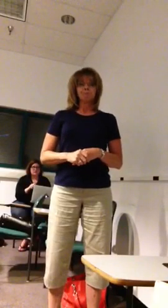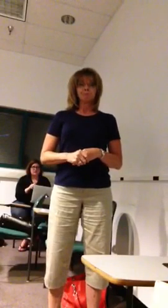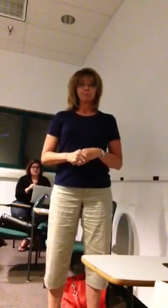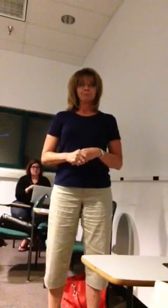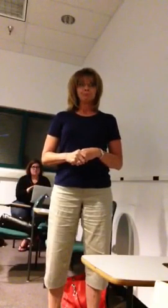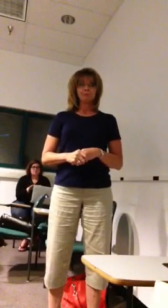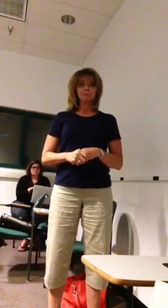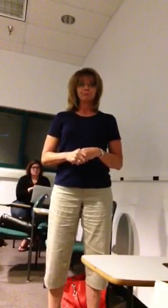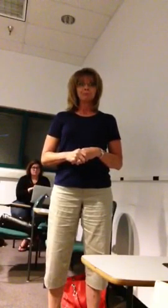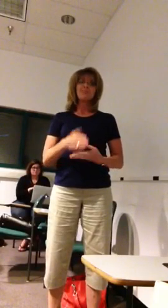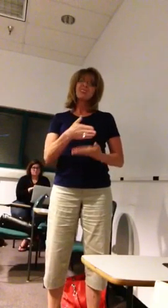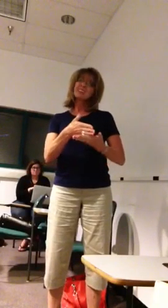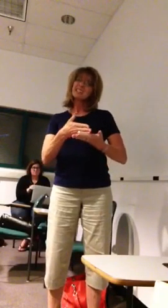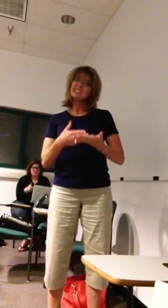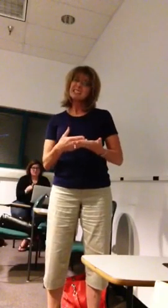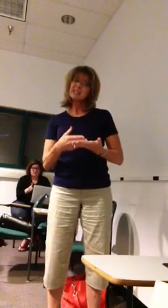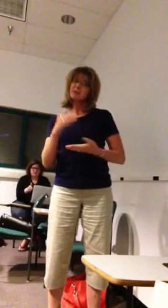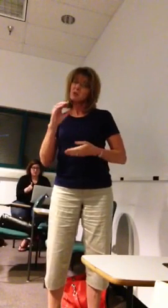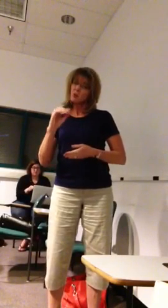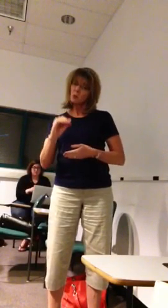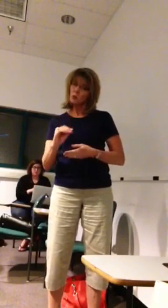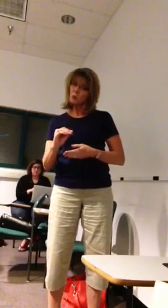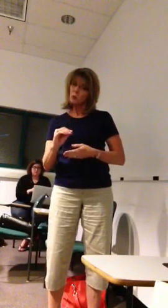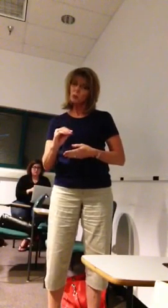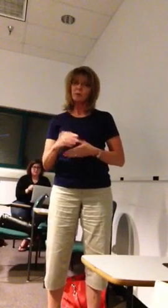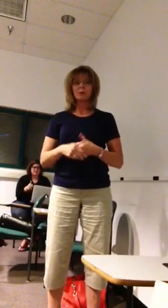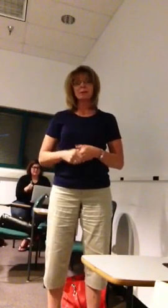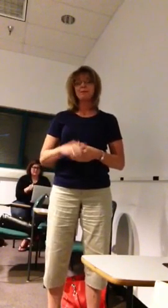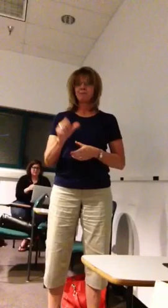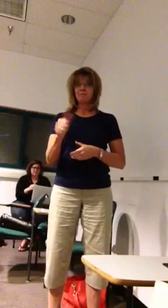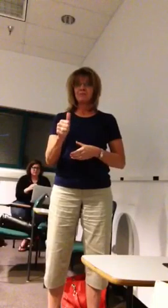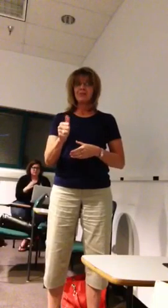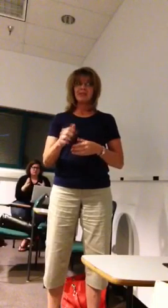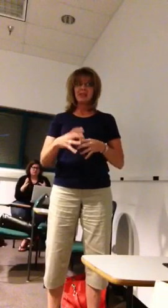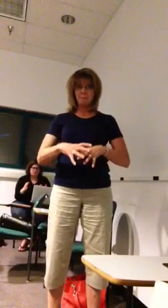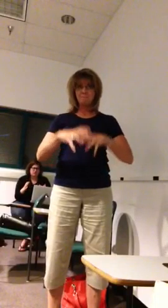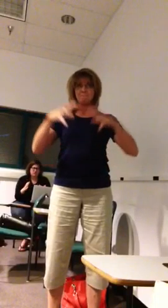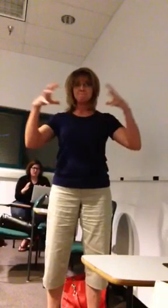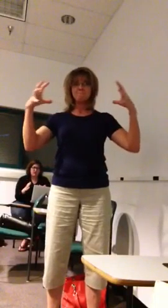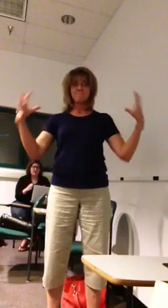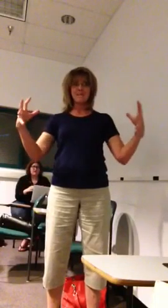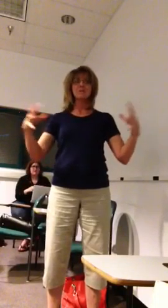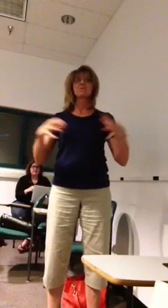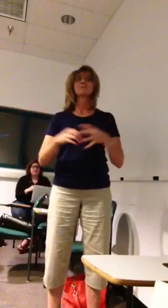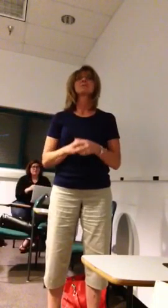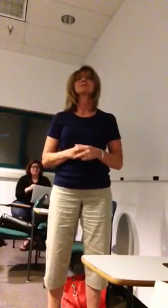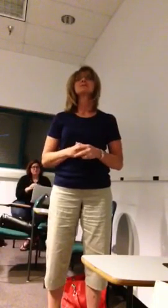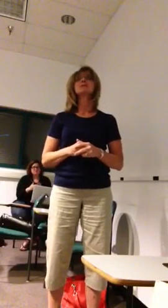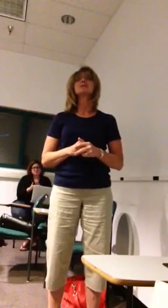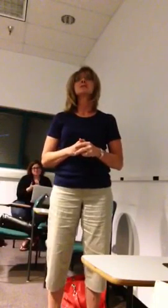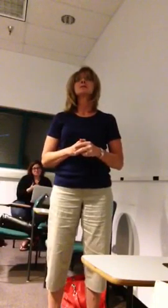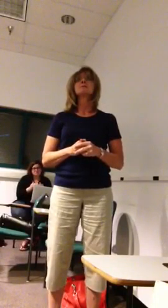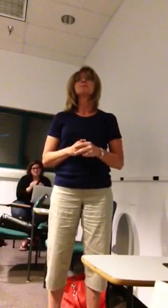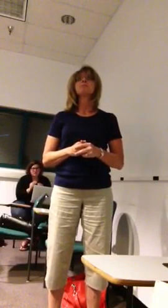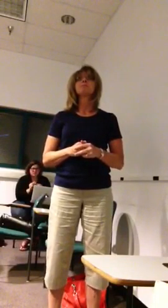smaller ones too, but there's the 10 biggest ones that make up our Earth. And we can see that they vary in